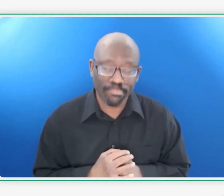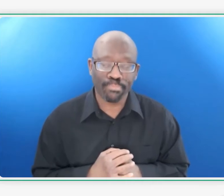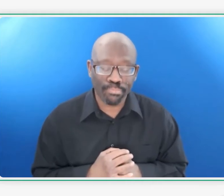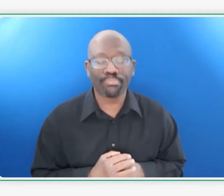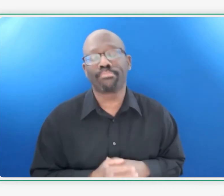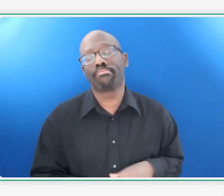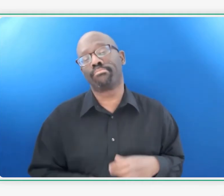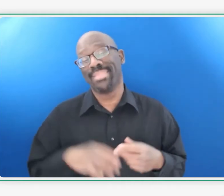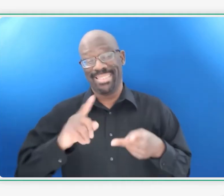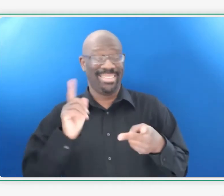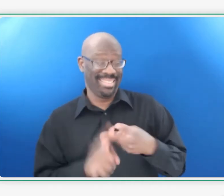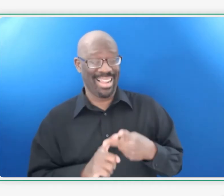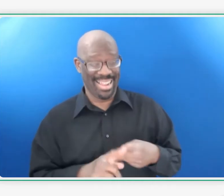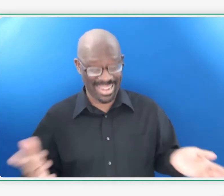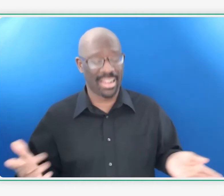for your